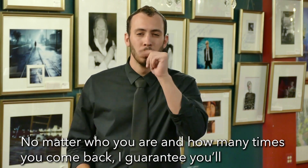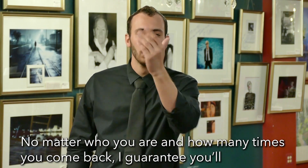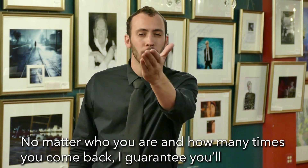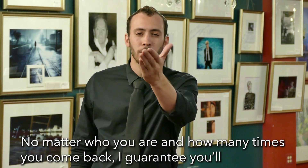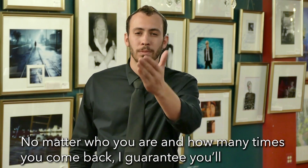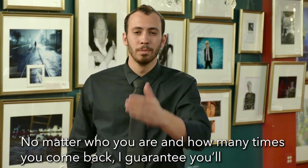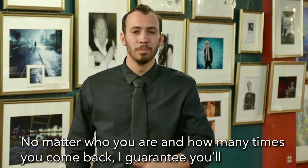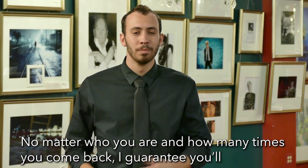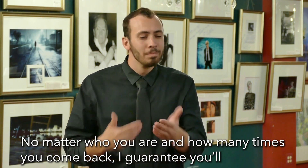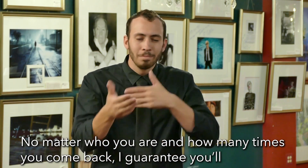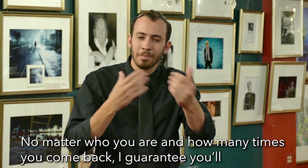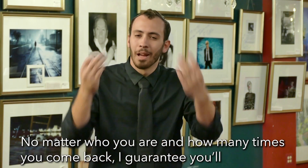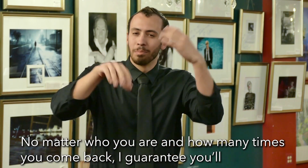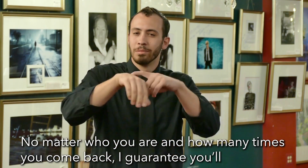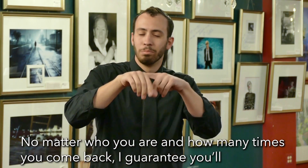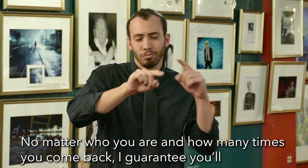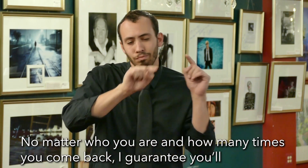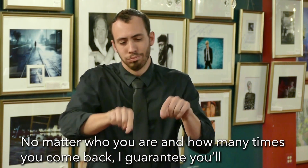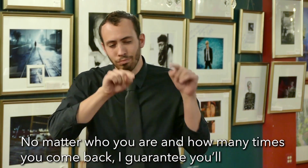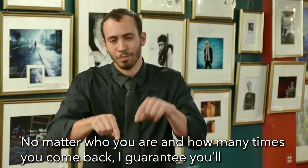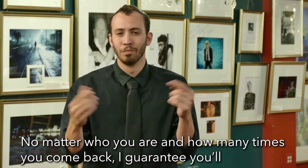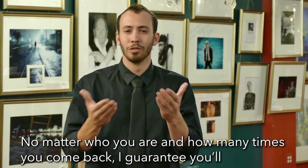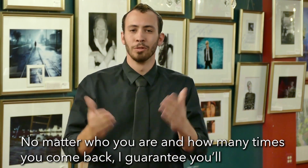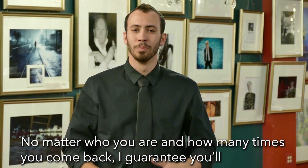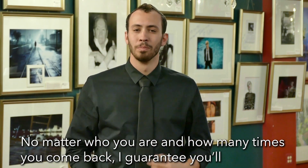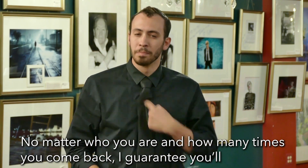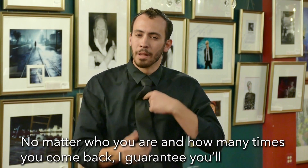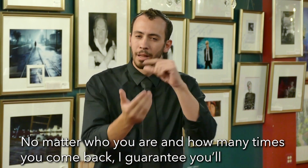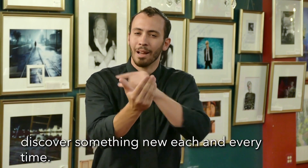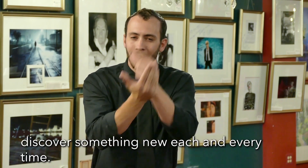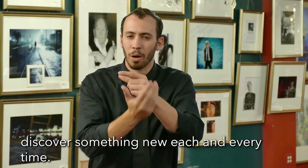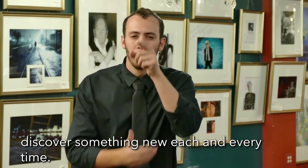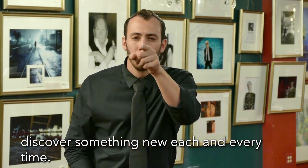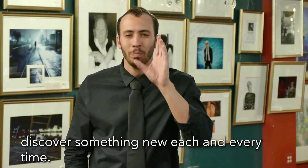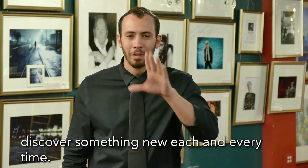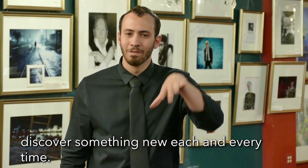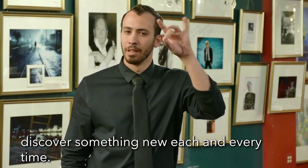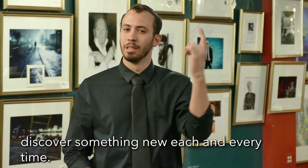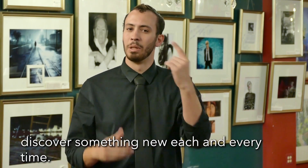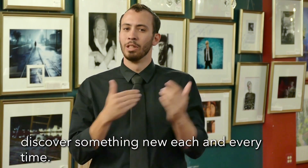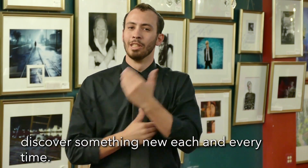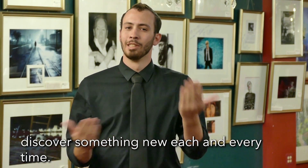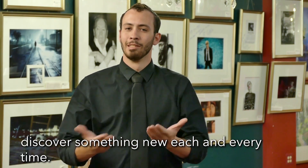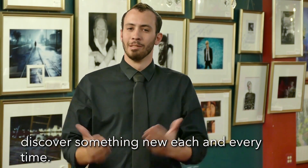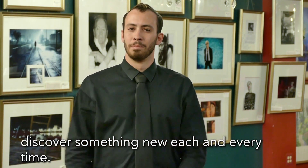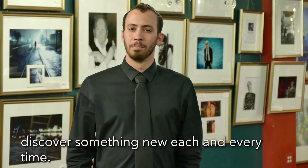No matter who you are and how many times you come back, I guarantee you'll discover something new each and every time.